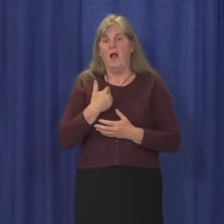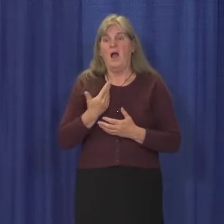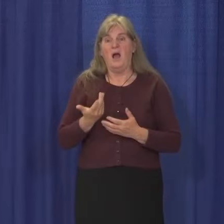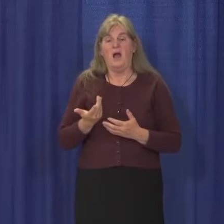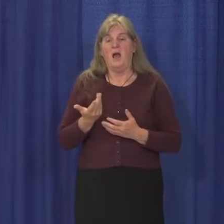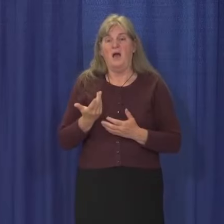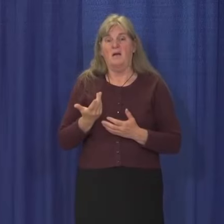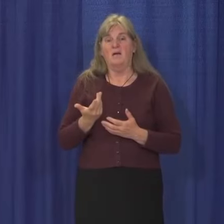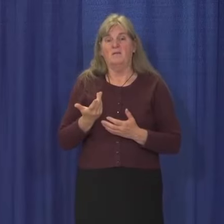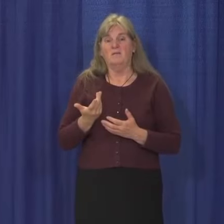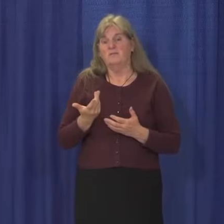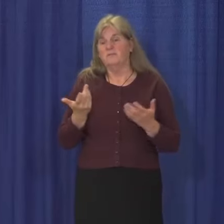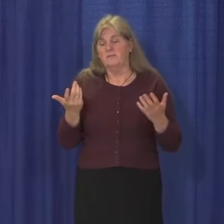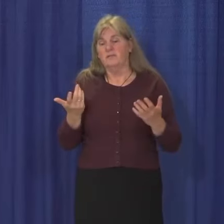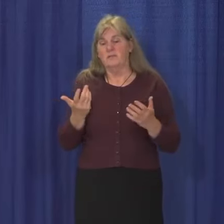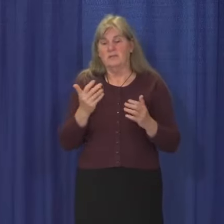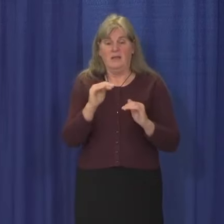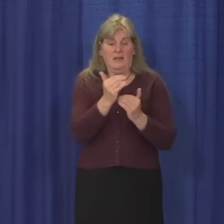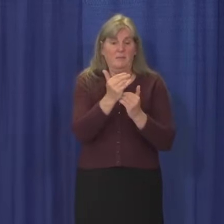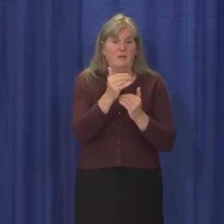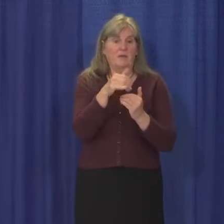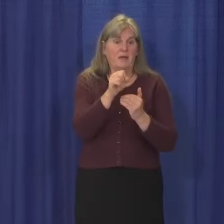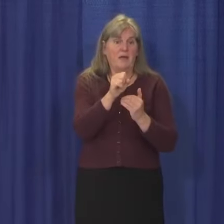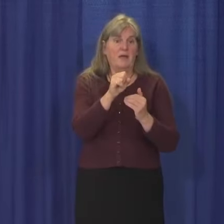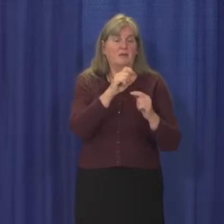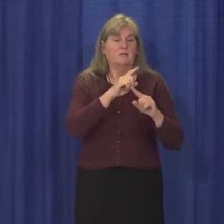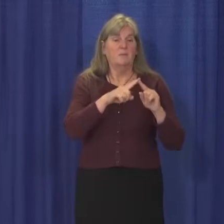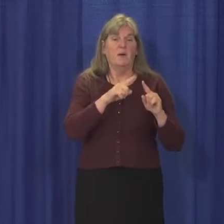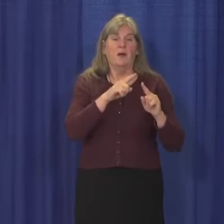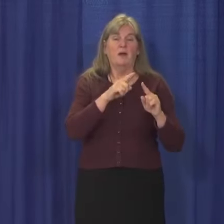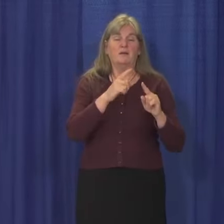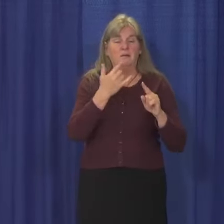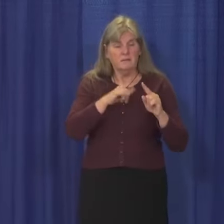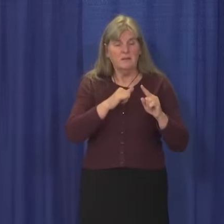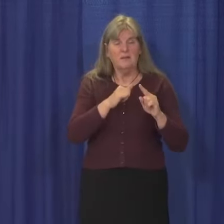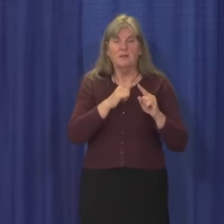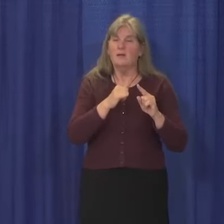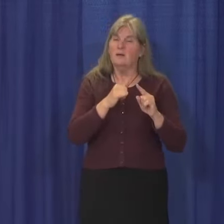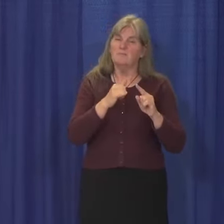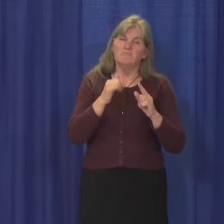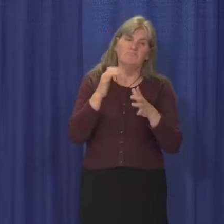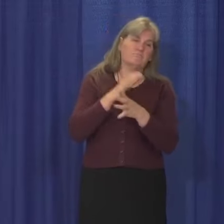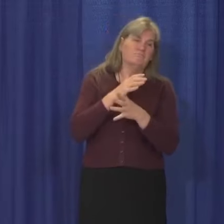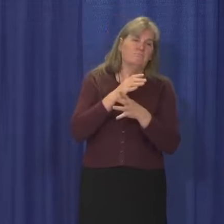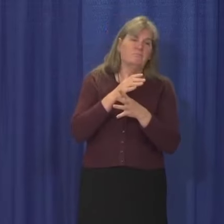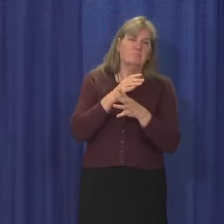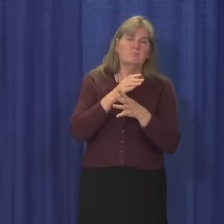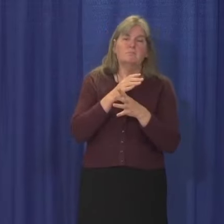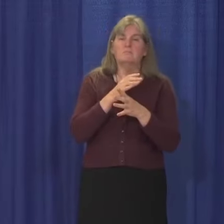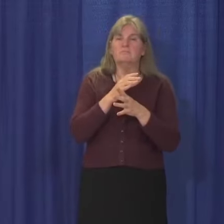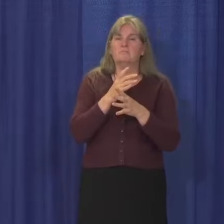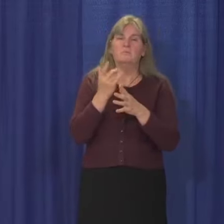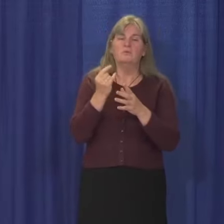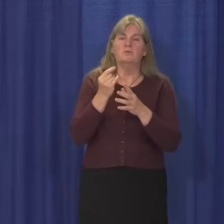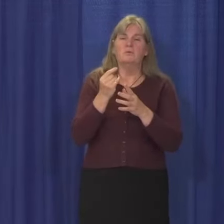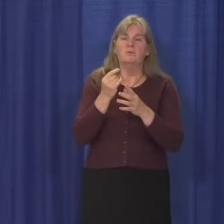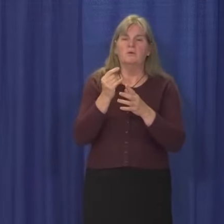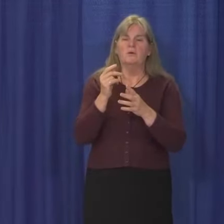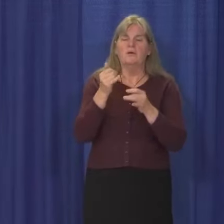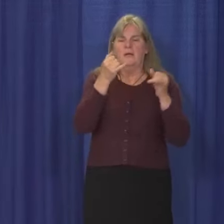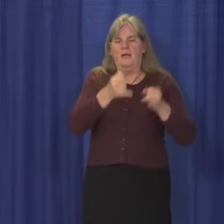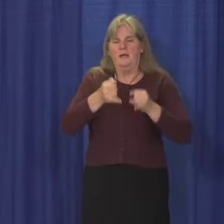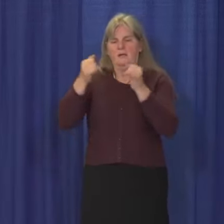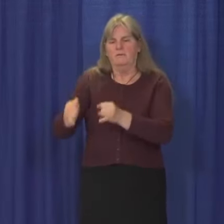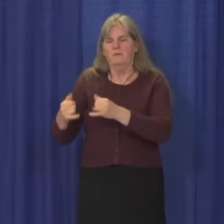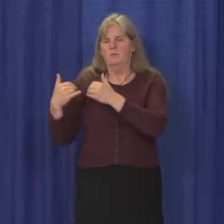the responsibilities of the communities are going to be really important as we move forward. Thank you. Tim, do you have a second